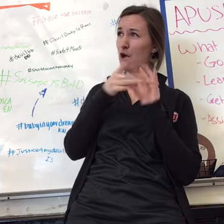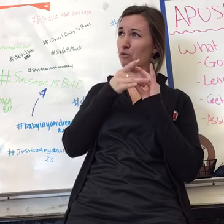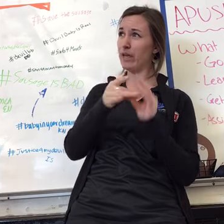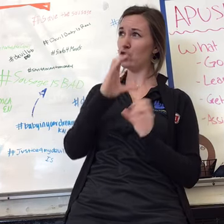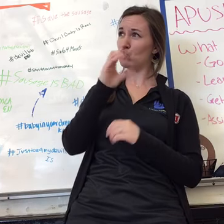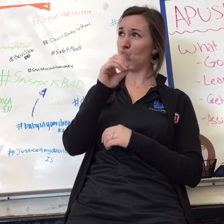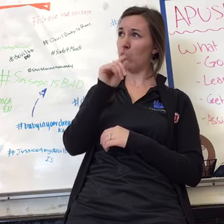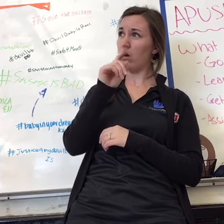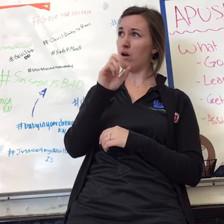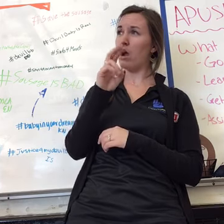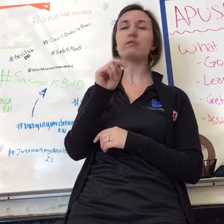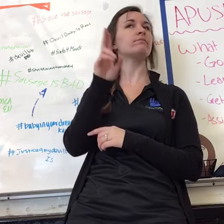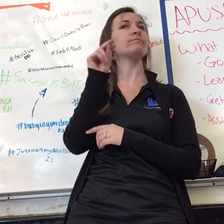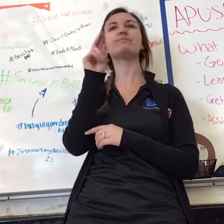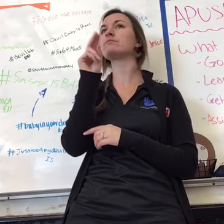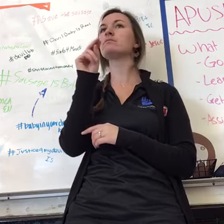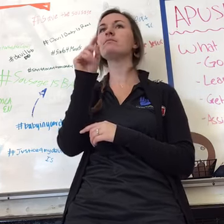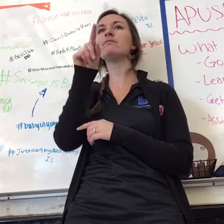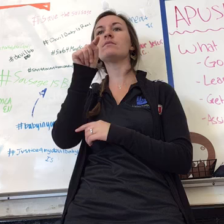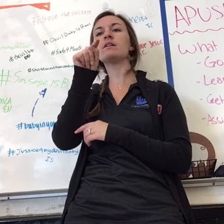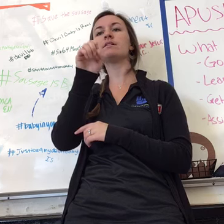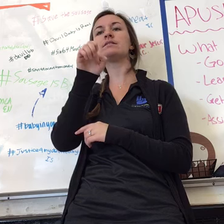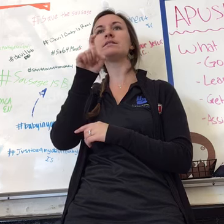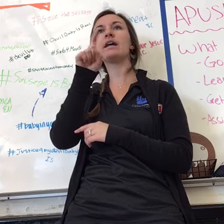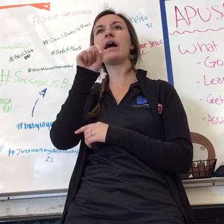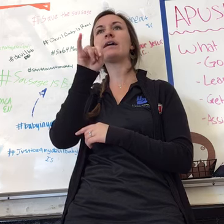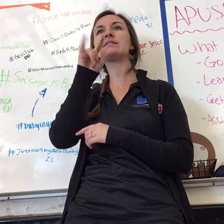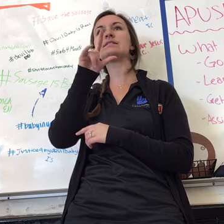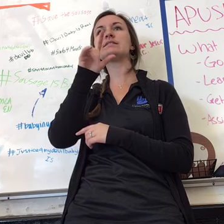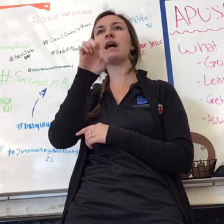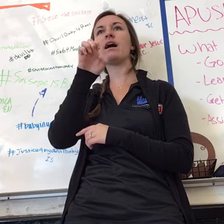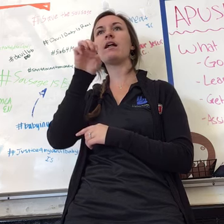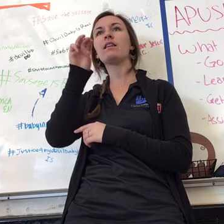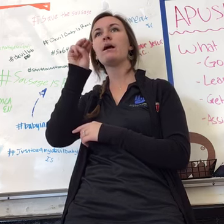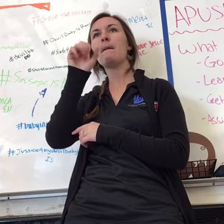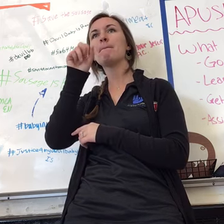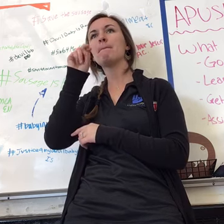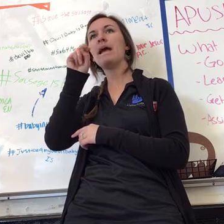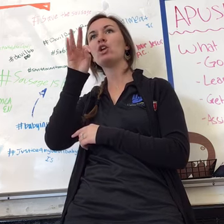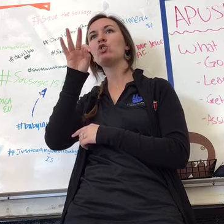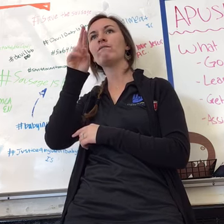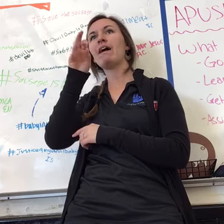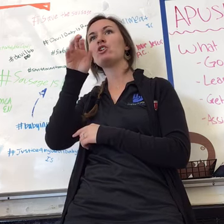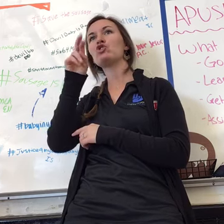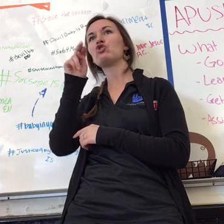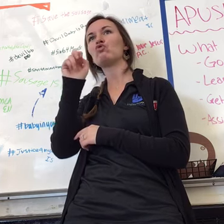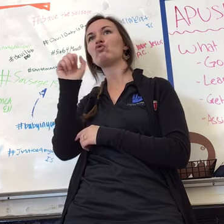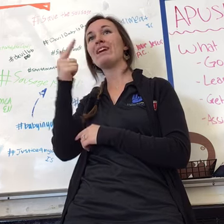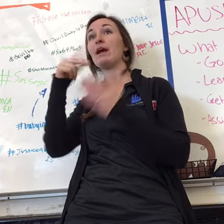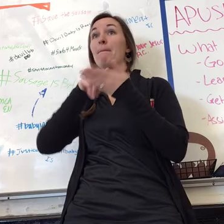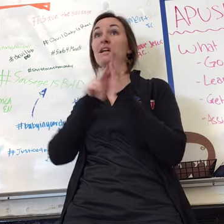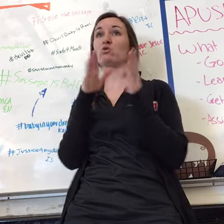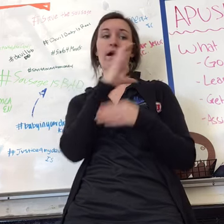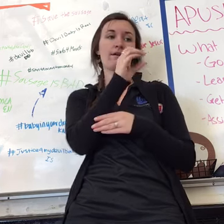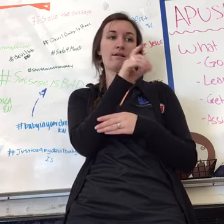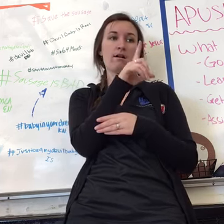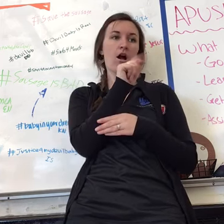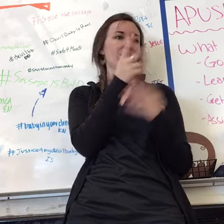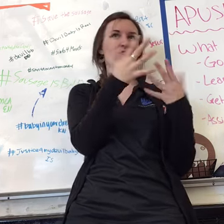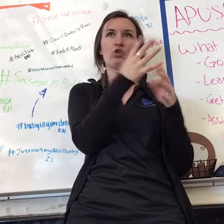It's textile manufacturing. So basically, the cotton's already been produced. At this point, they're actually making the textiles. And then those textiles